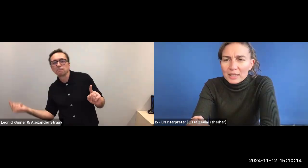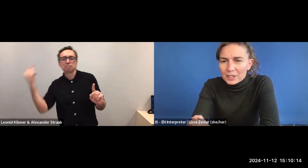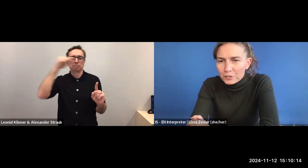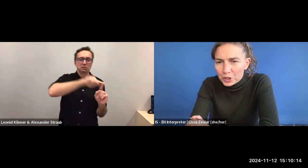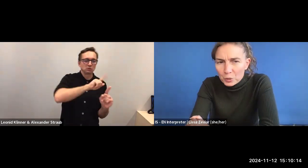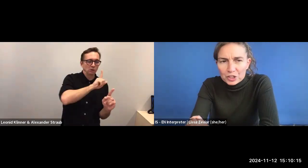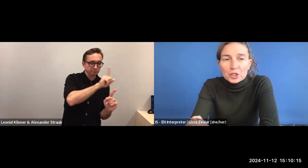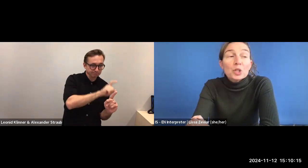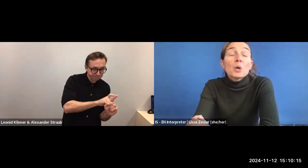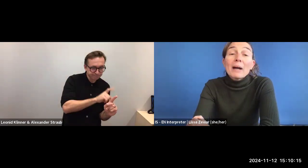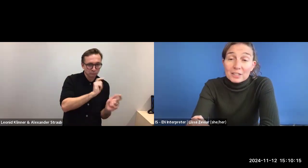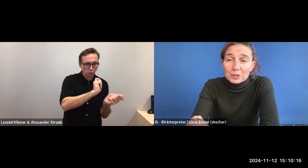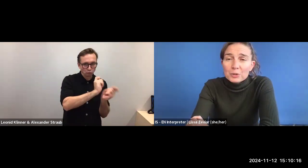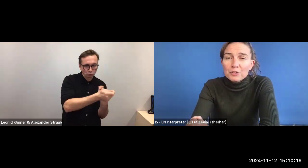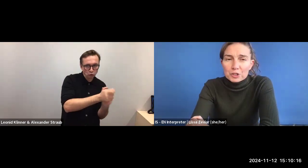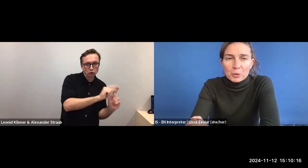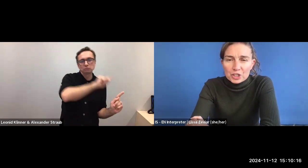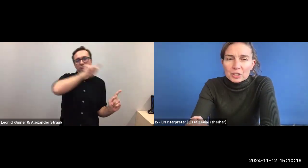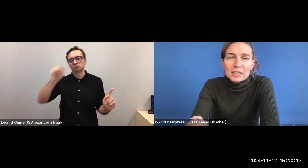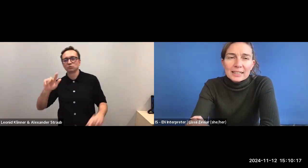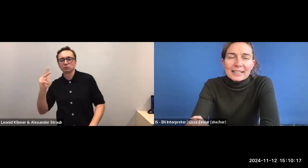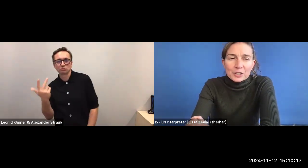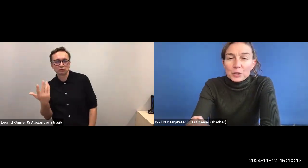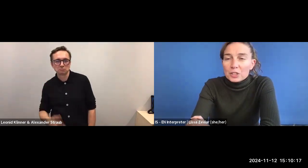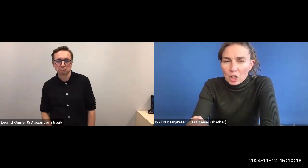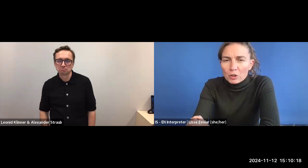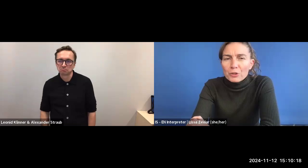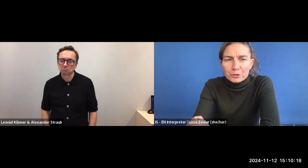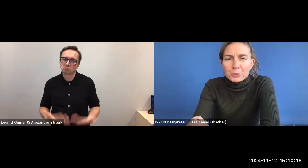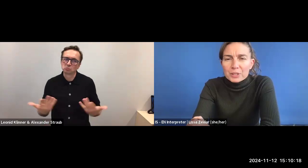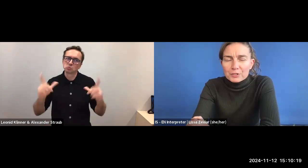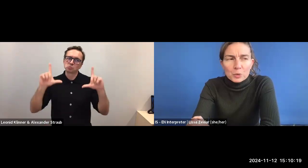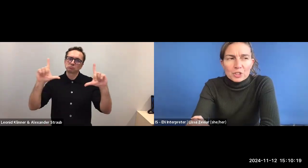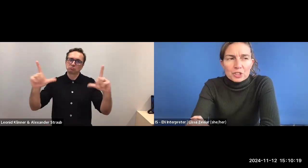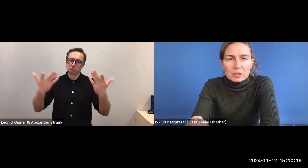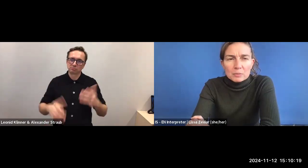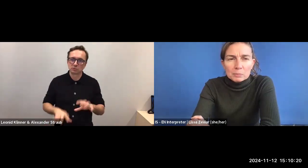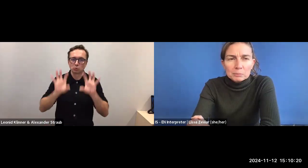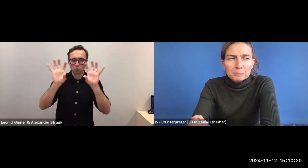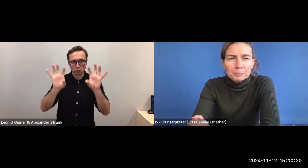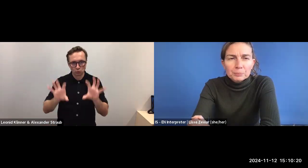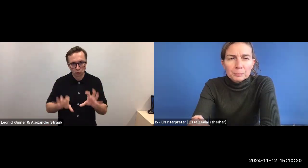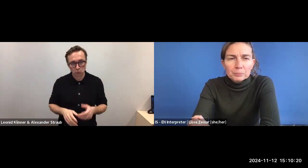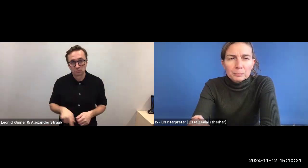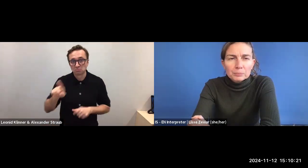number 1, the first question, you can go back to the first question. So you can toggle through the different questions.